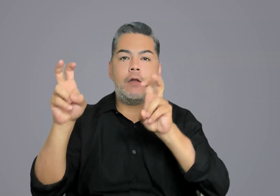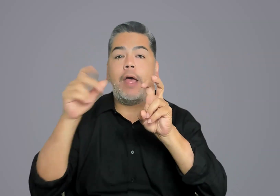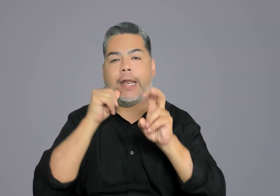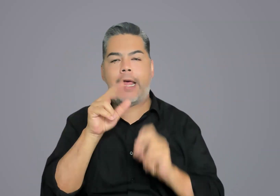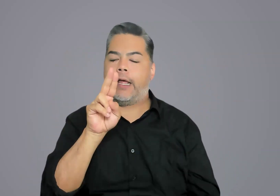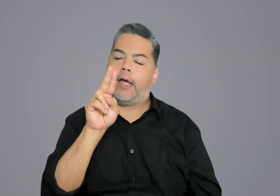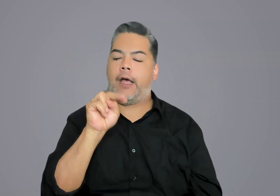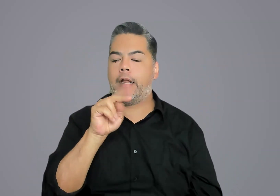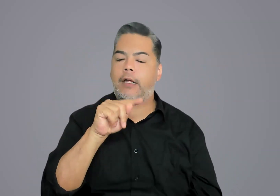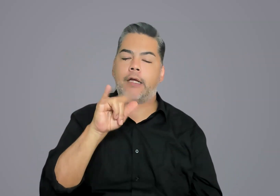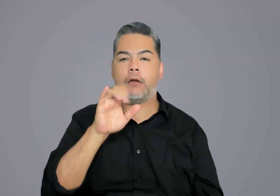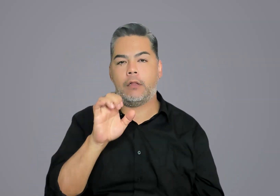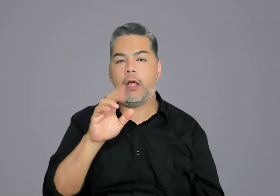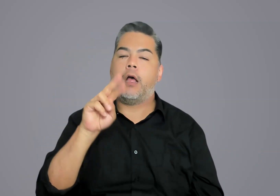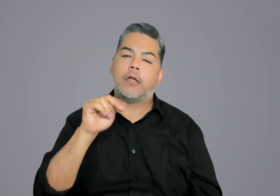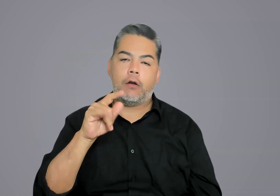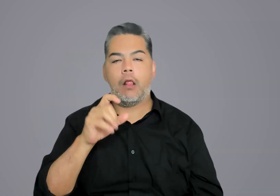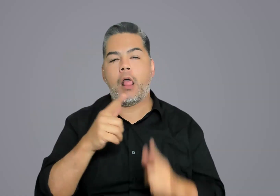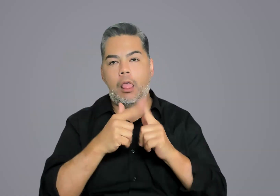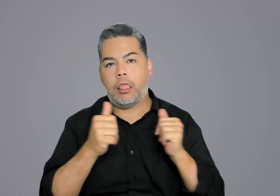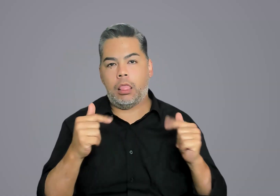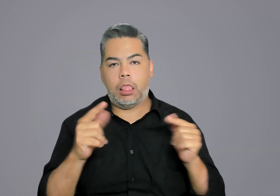untitled body, untitled nav, untitled section.